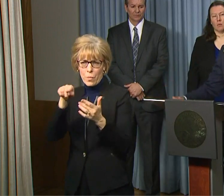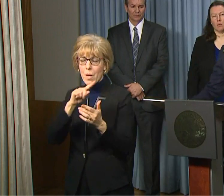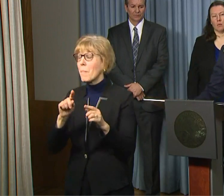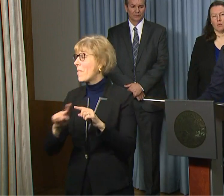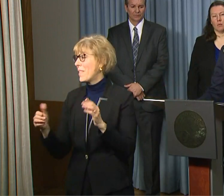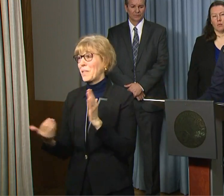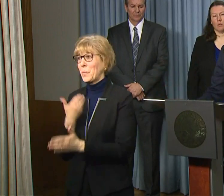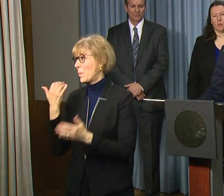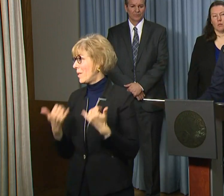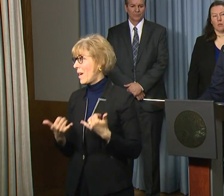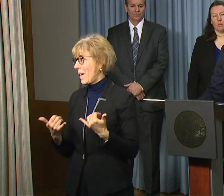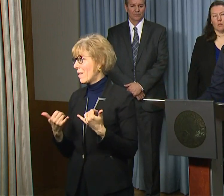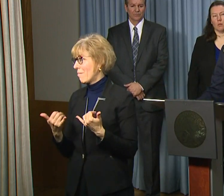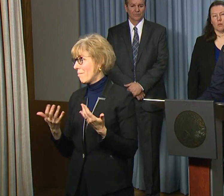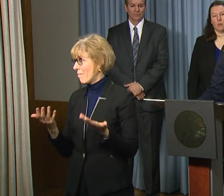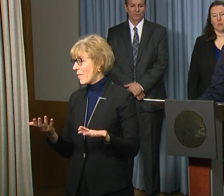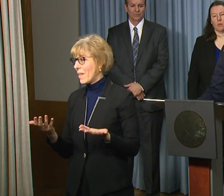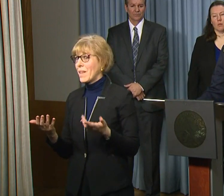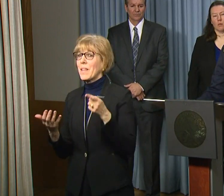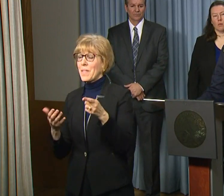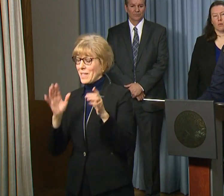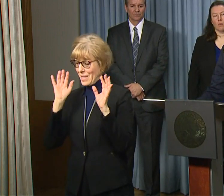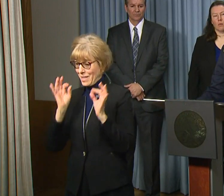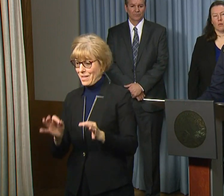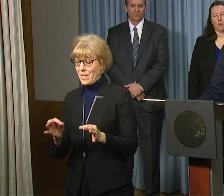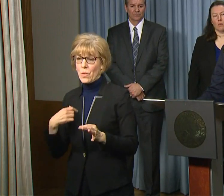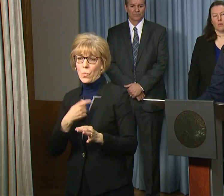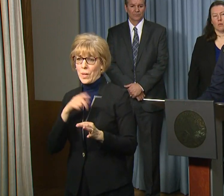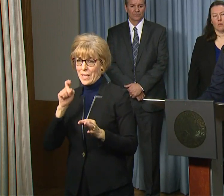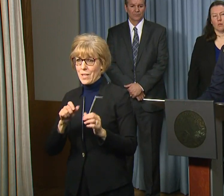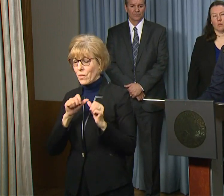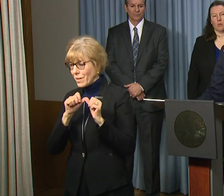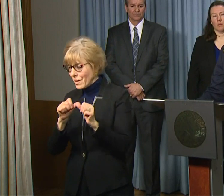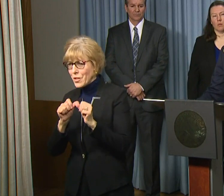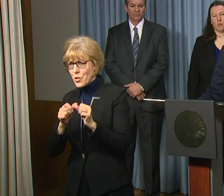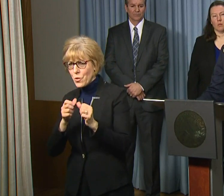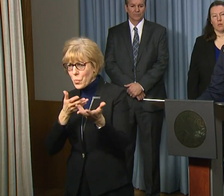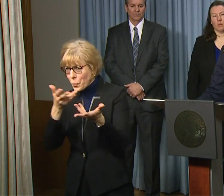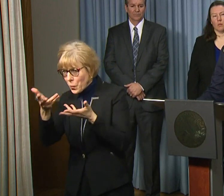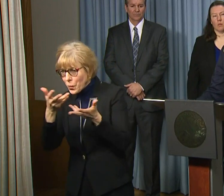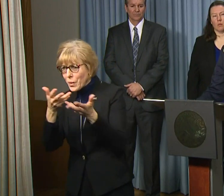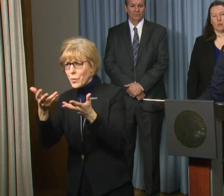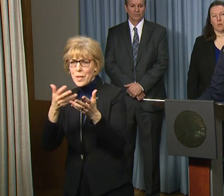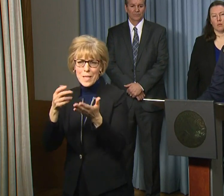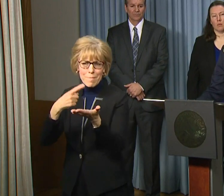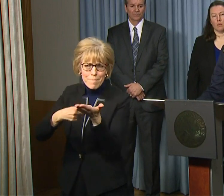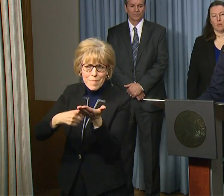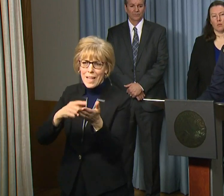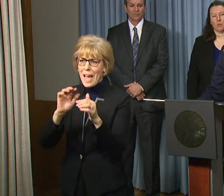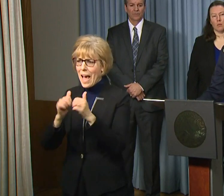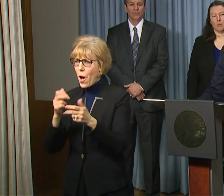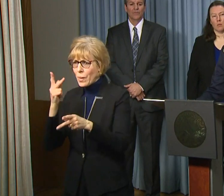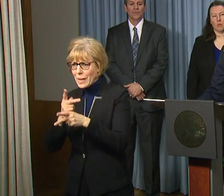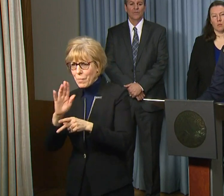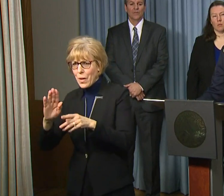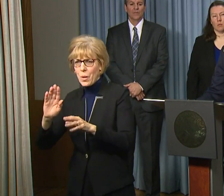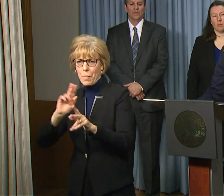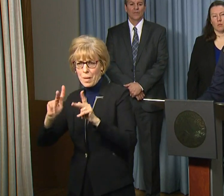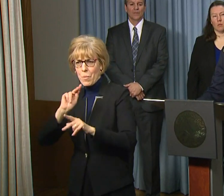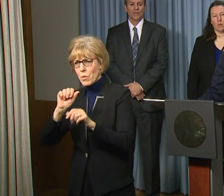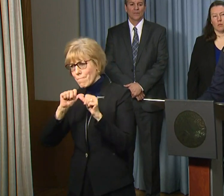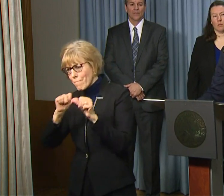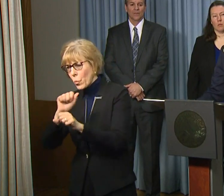today. This is a decision that we're going to have to continue to work with them in terms of sustainability with their employees and doing what we can to